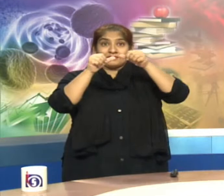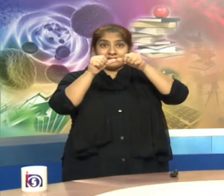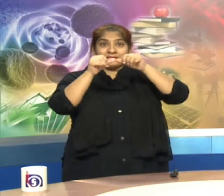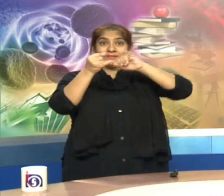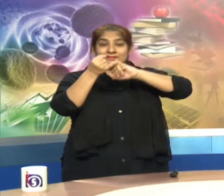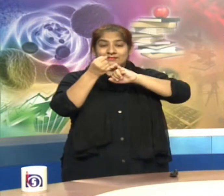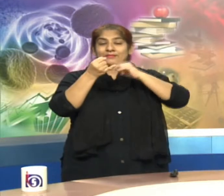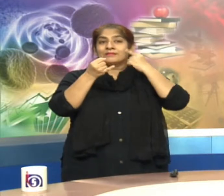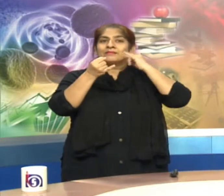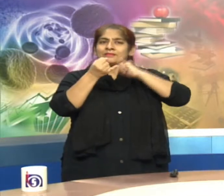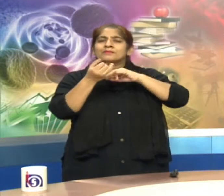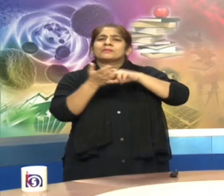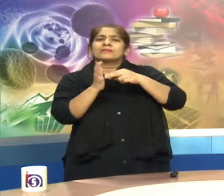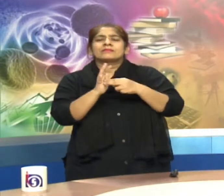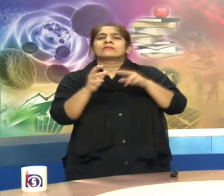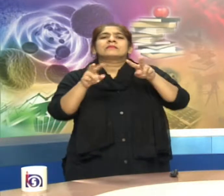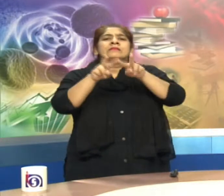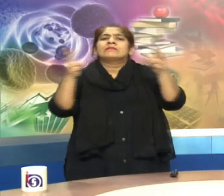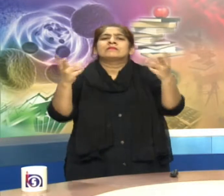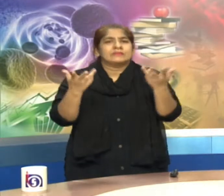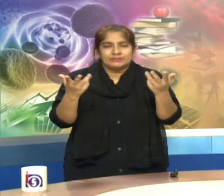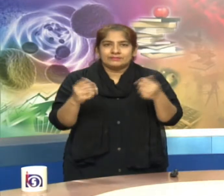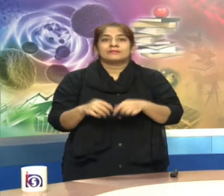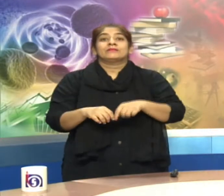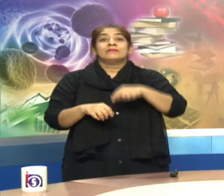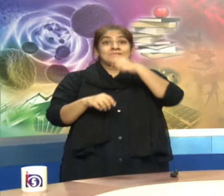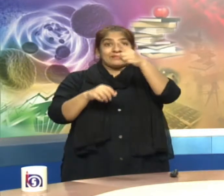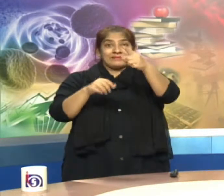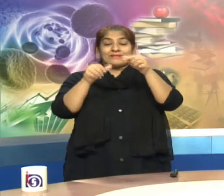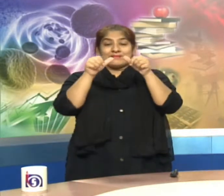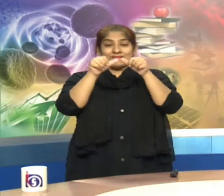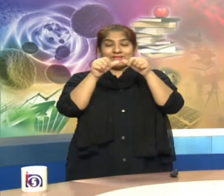The first is basis.